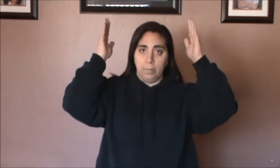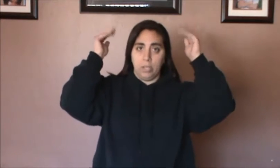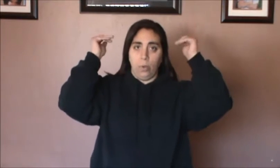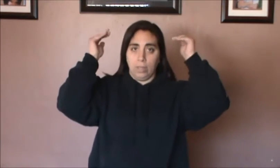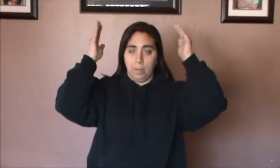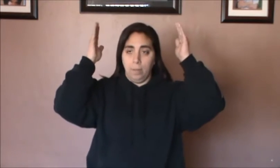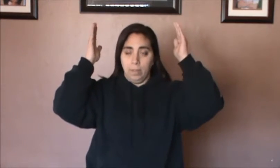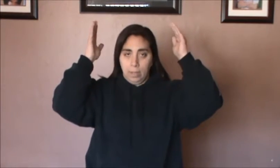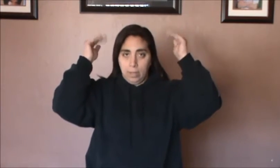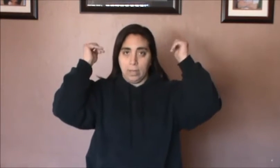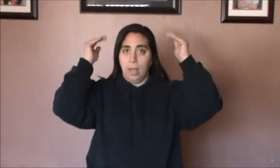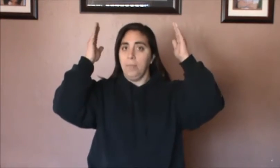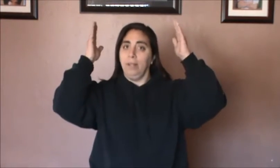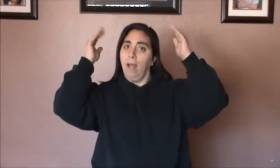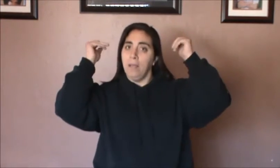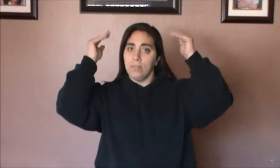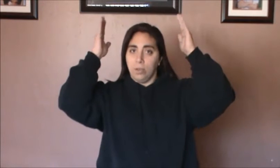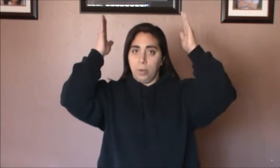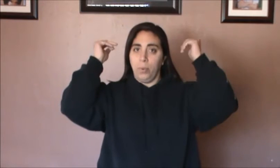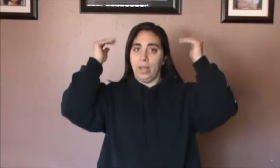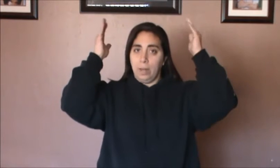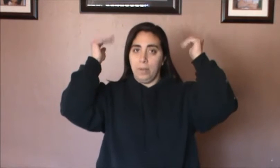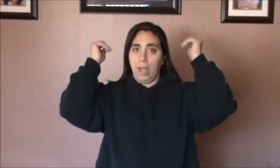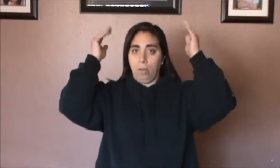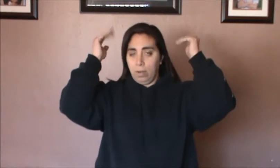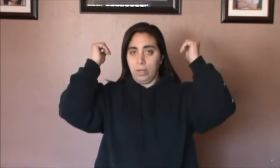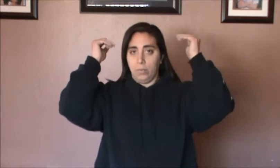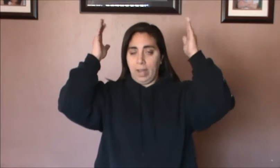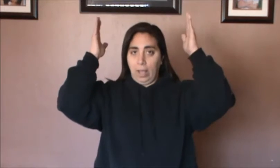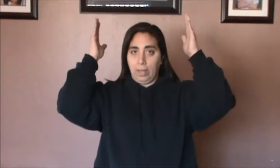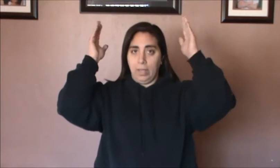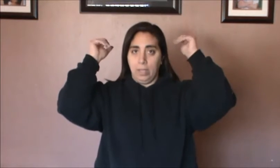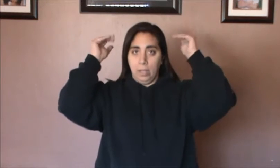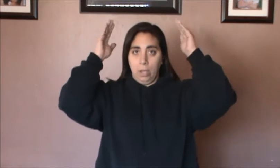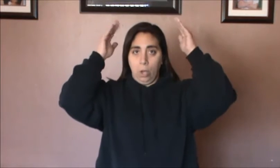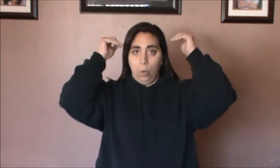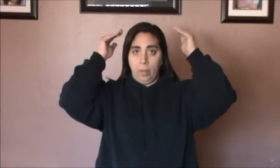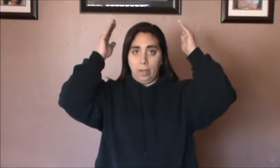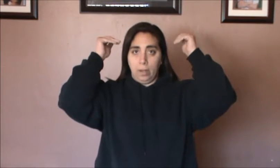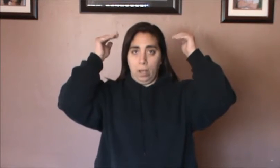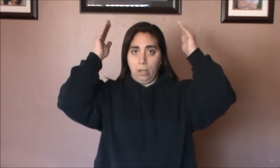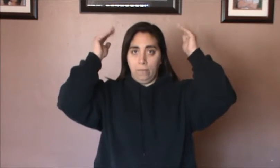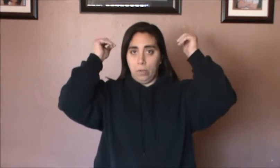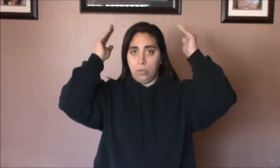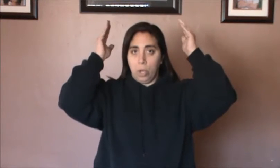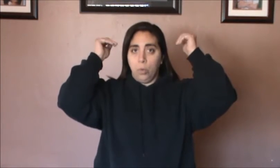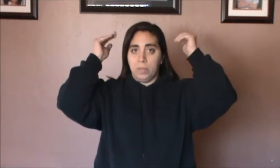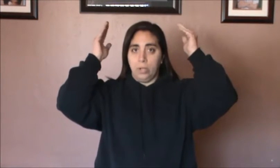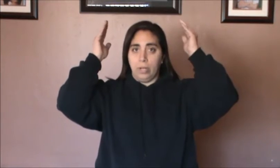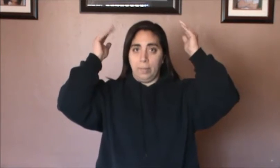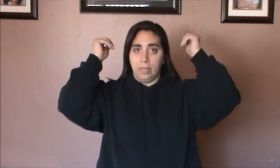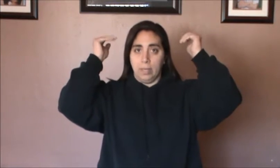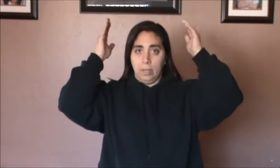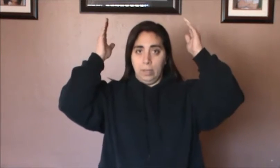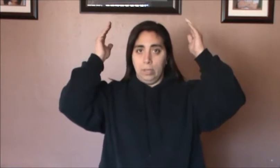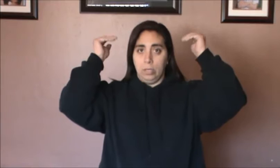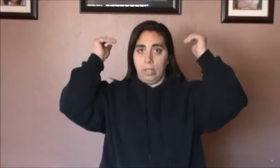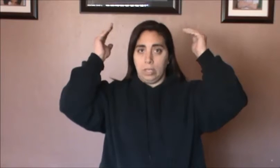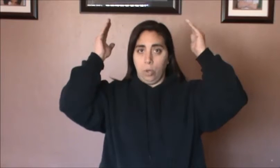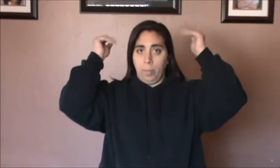You want them to come to life, so you're bringing them down into reality. Hoping, all of those hopes and dreams. So, that's